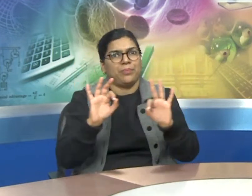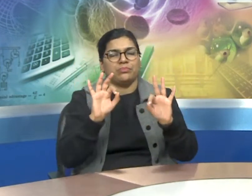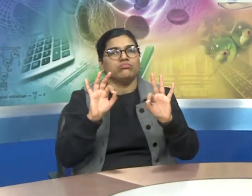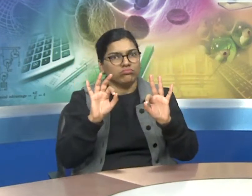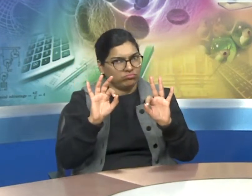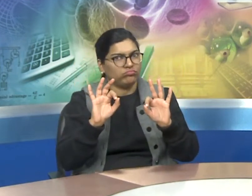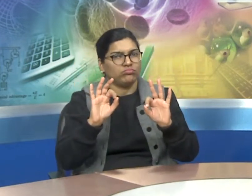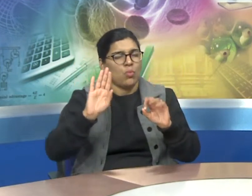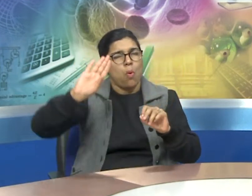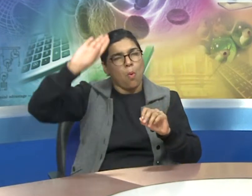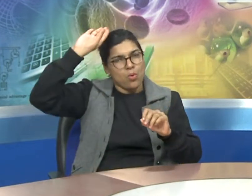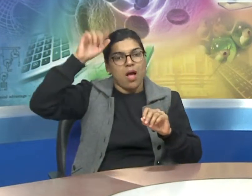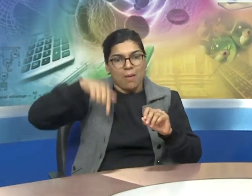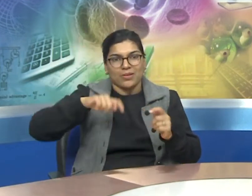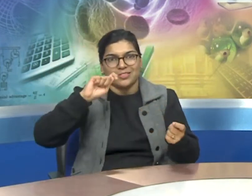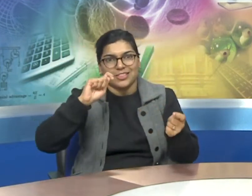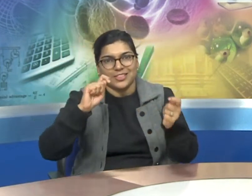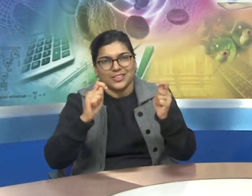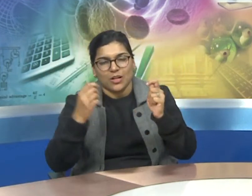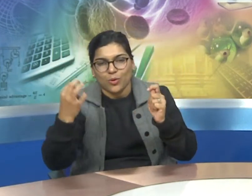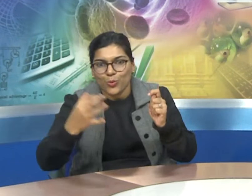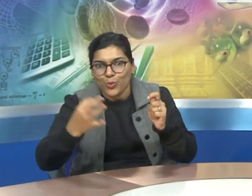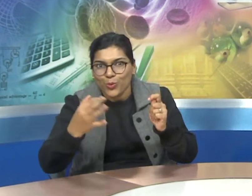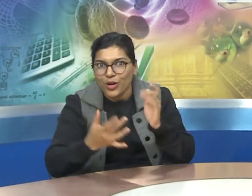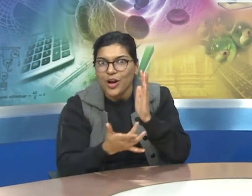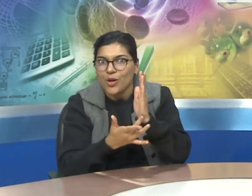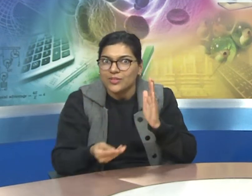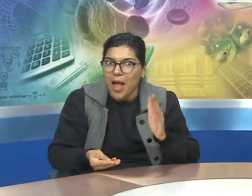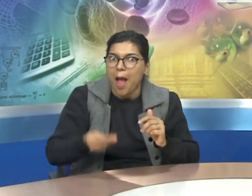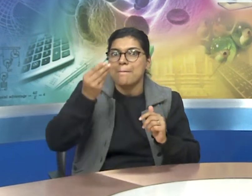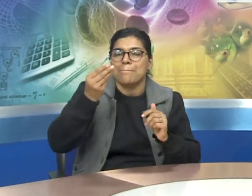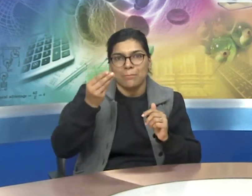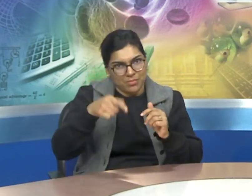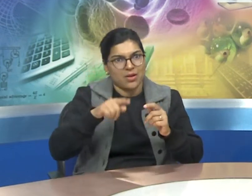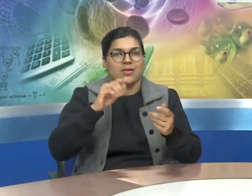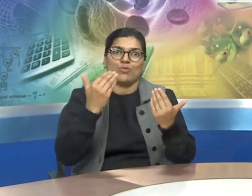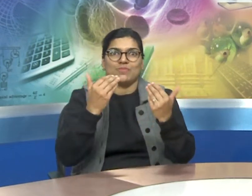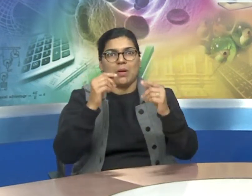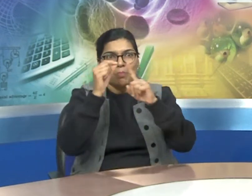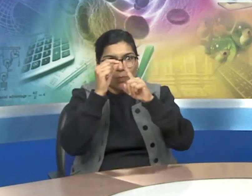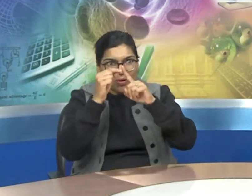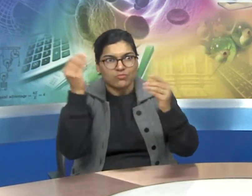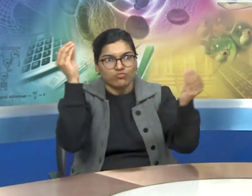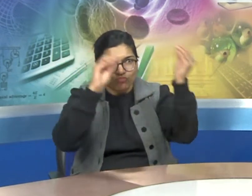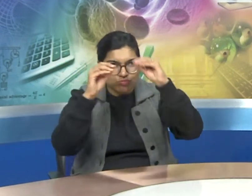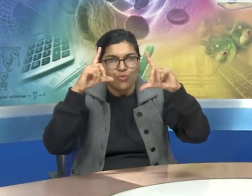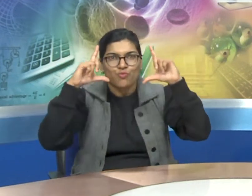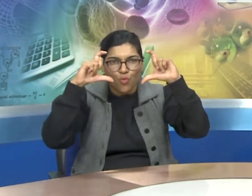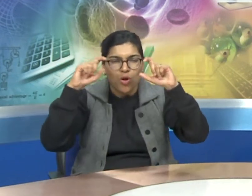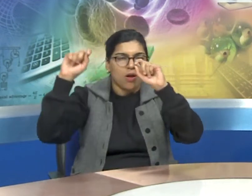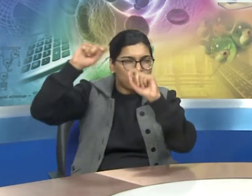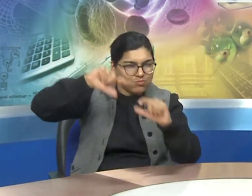So MS PowerPoint 1920 is not the valid addition of MS PowerPoint.